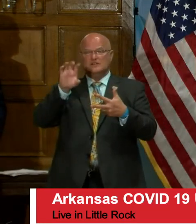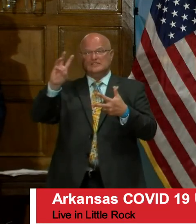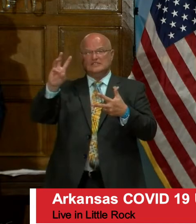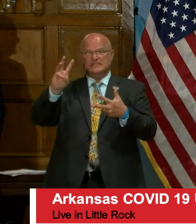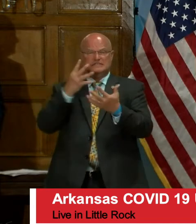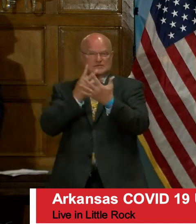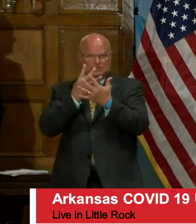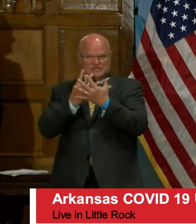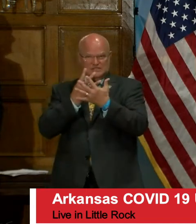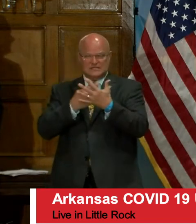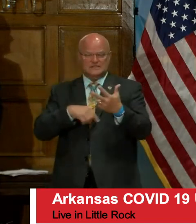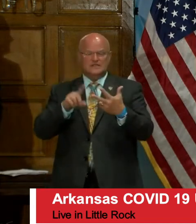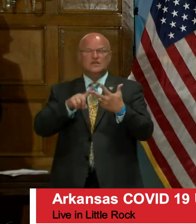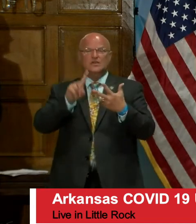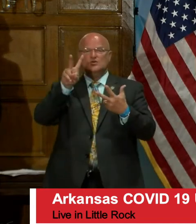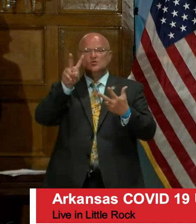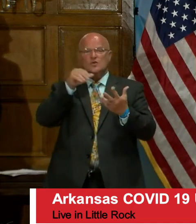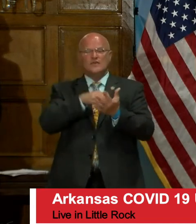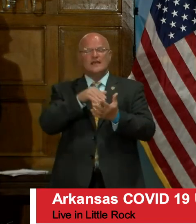correctional facilities,